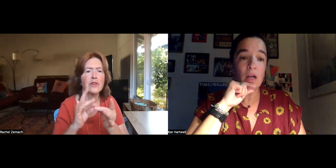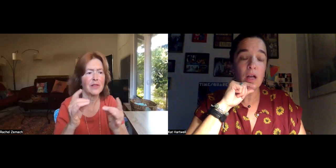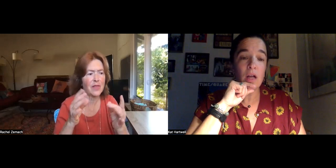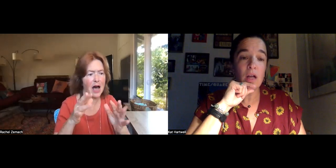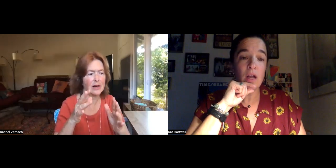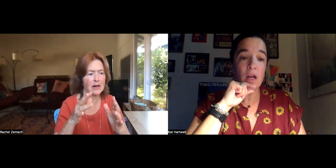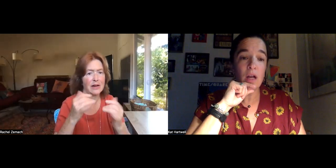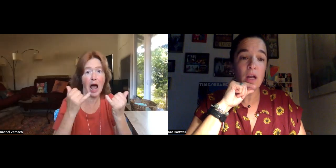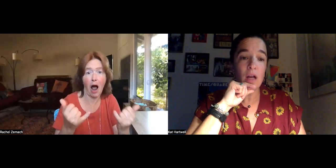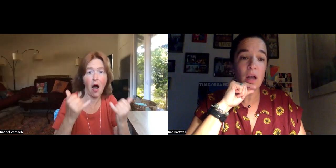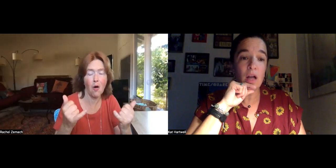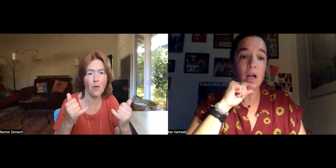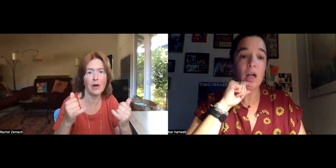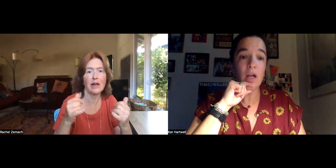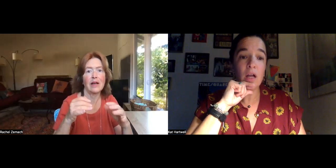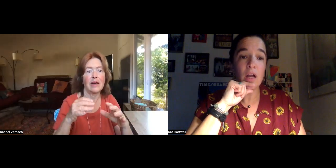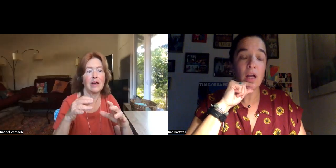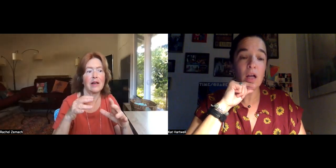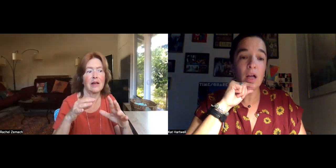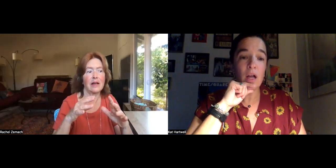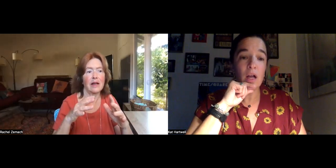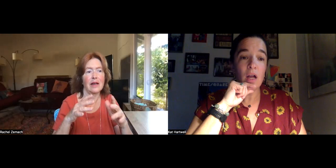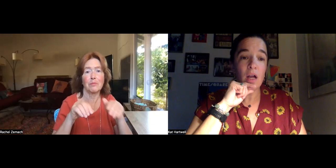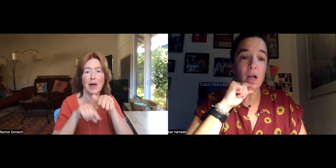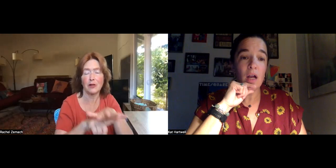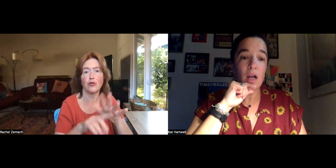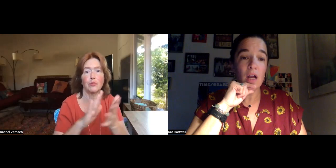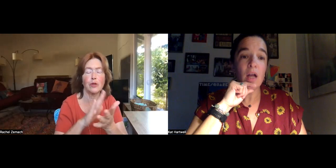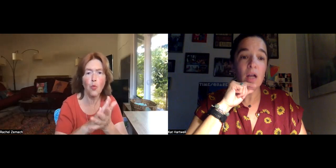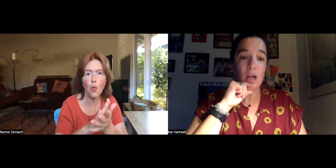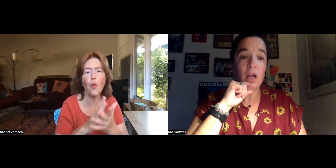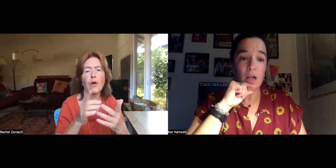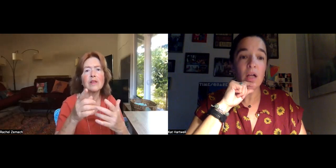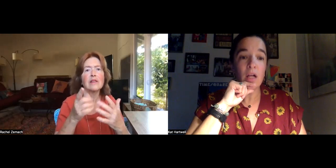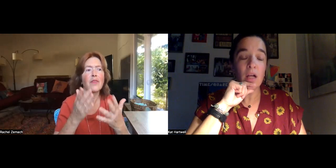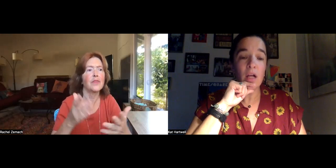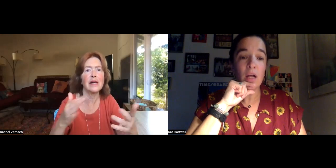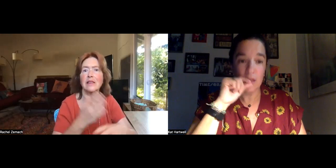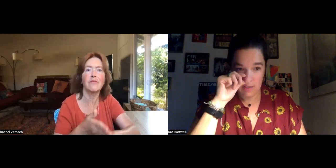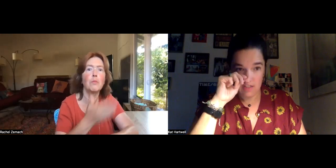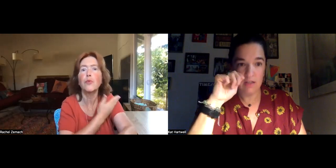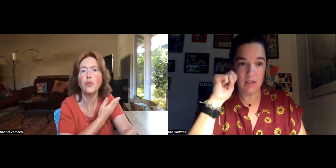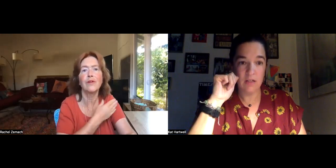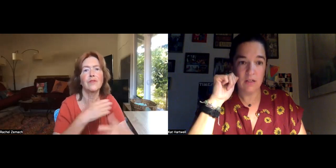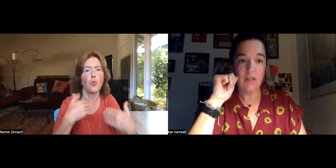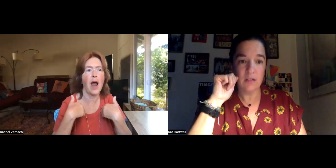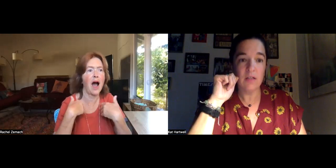mentioned that now in mainstream school, the things have improved. We